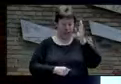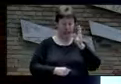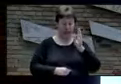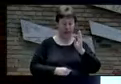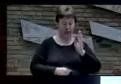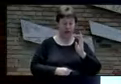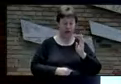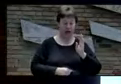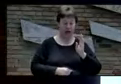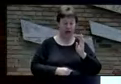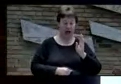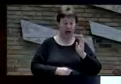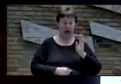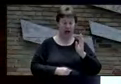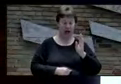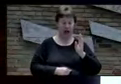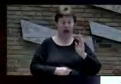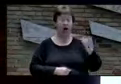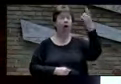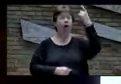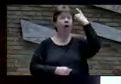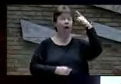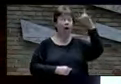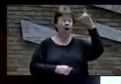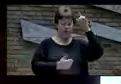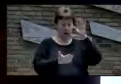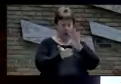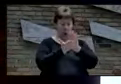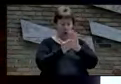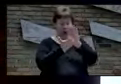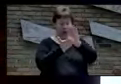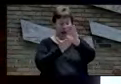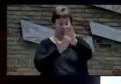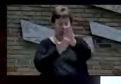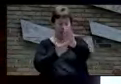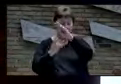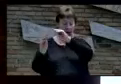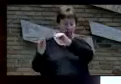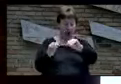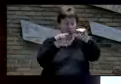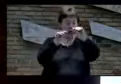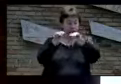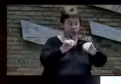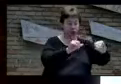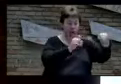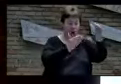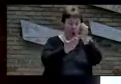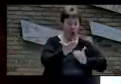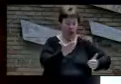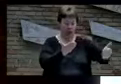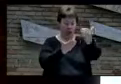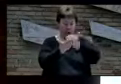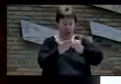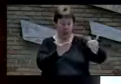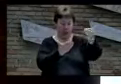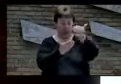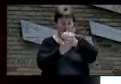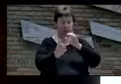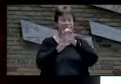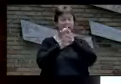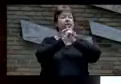be to God. For the plowing,